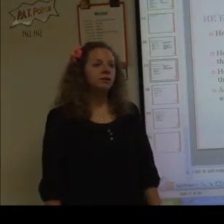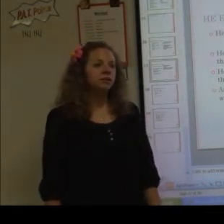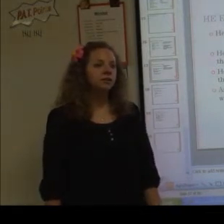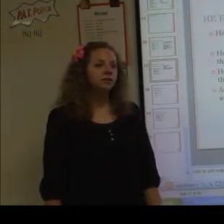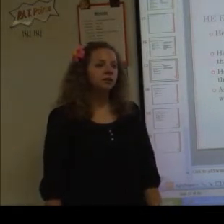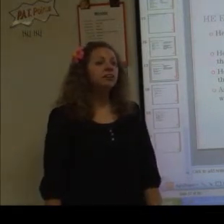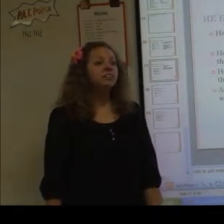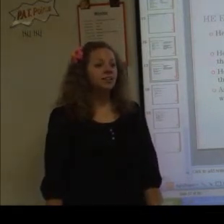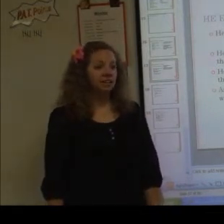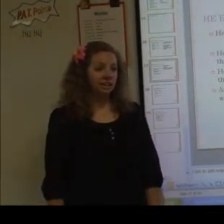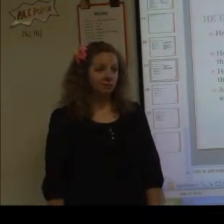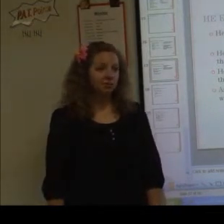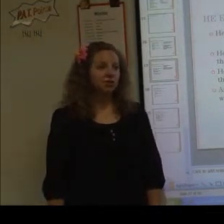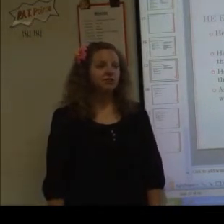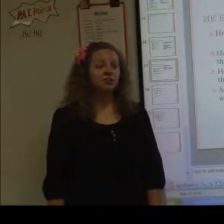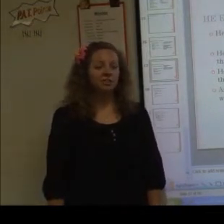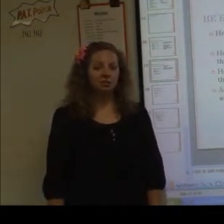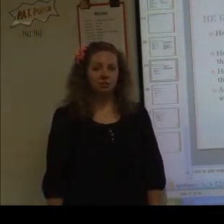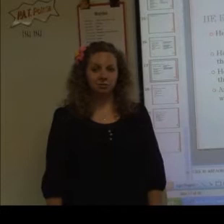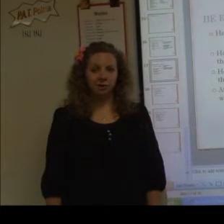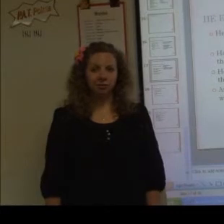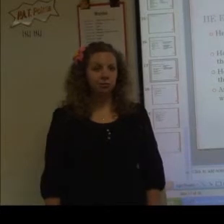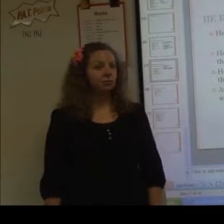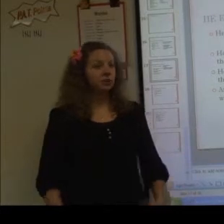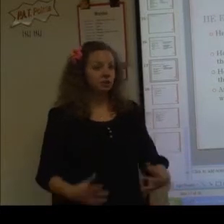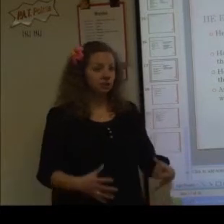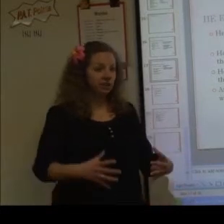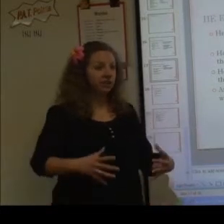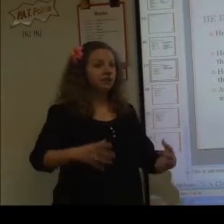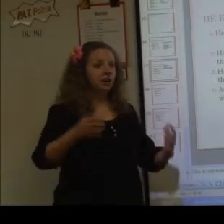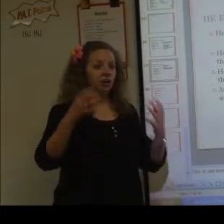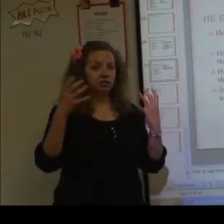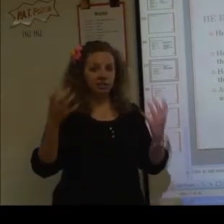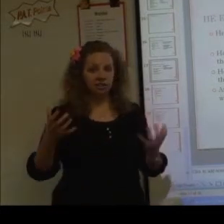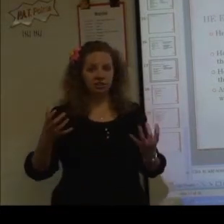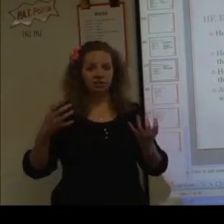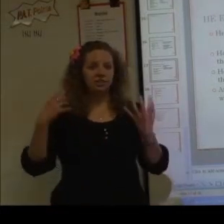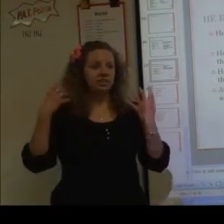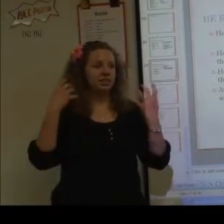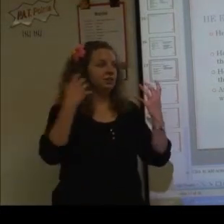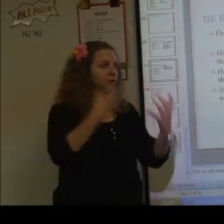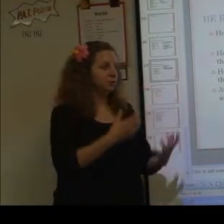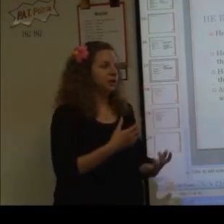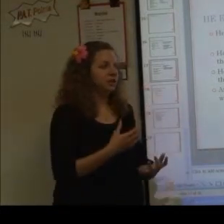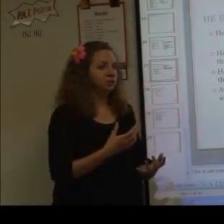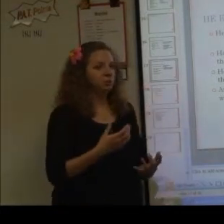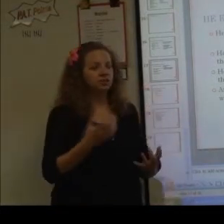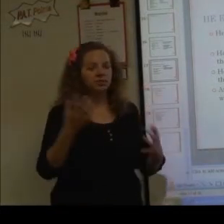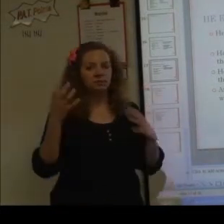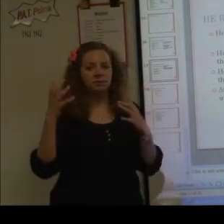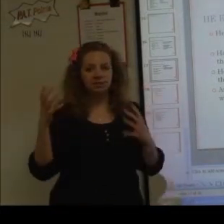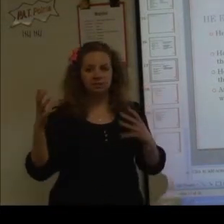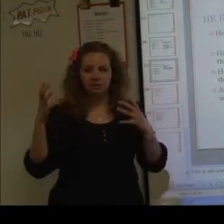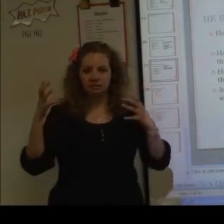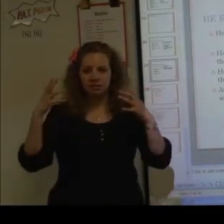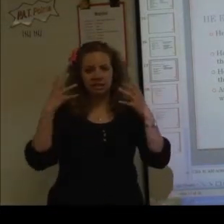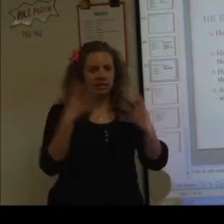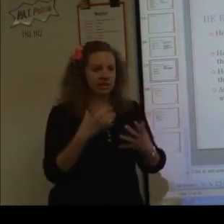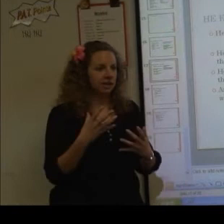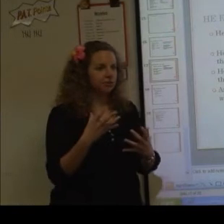bottle. Yeah, that he captures all of our tears in a bottle. So literally, our tears, he knows each one of them. He's taking account